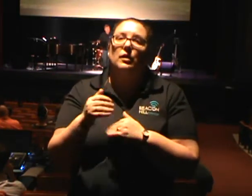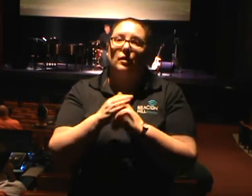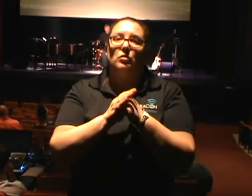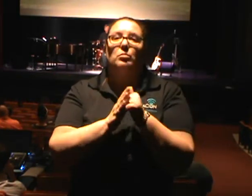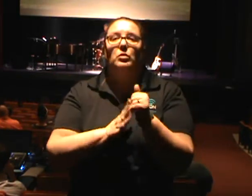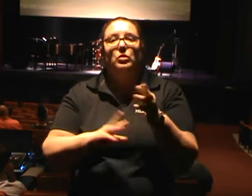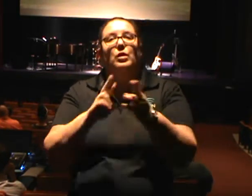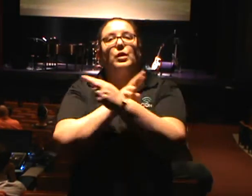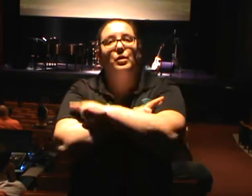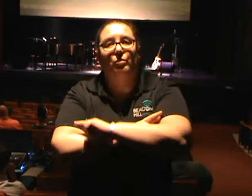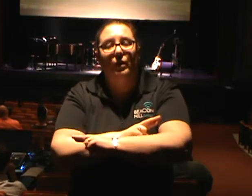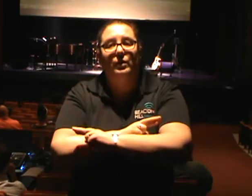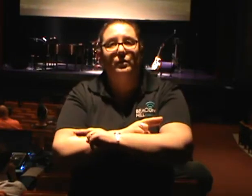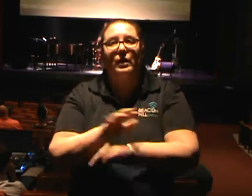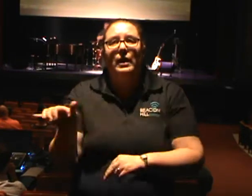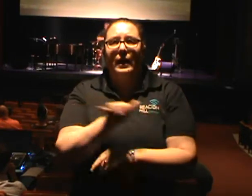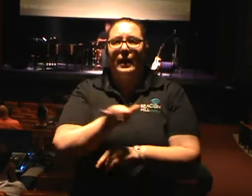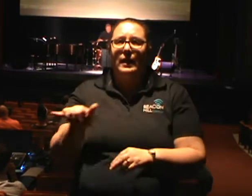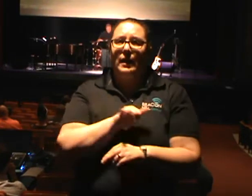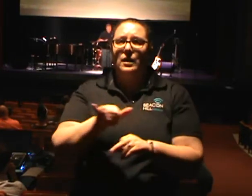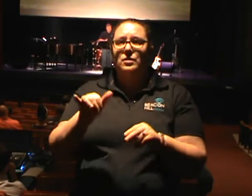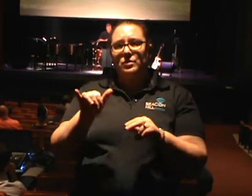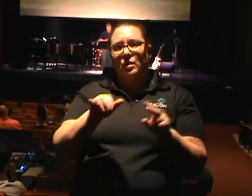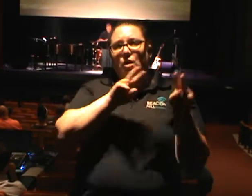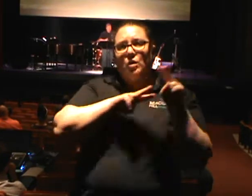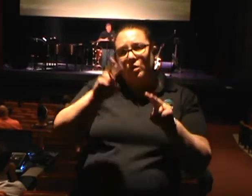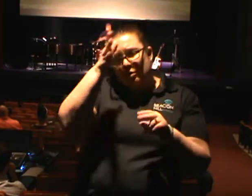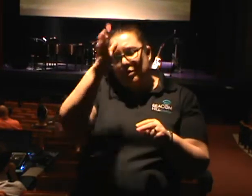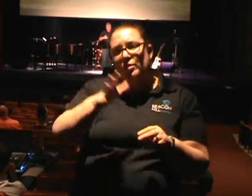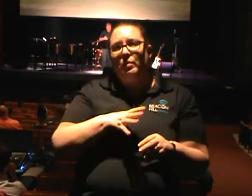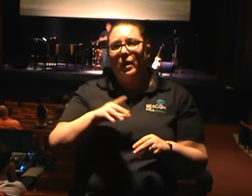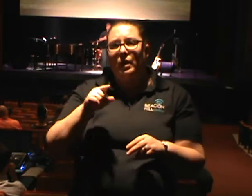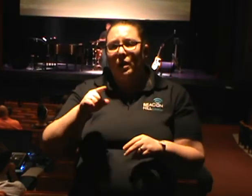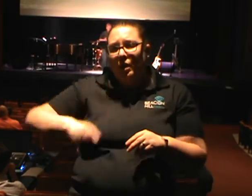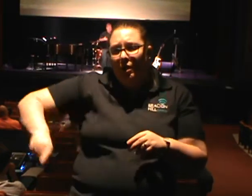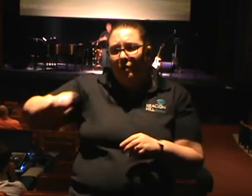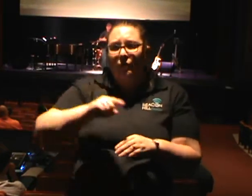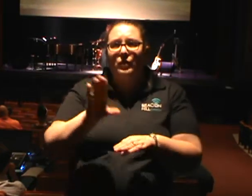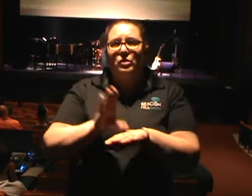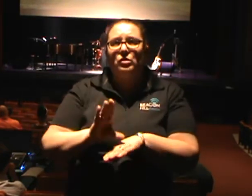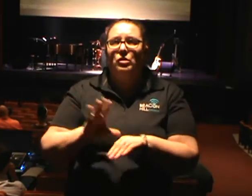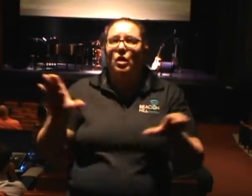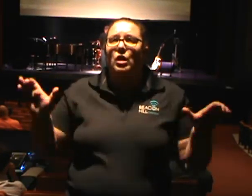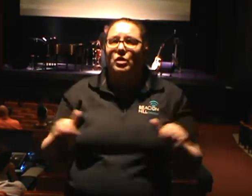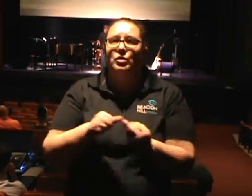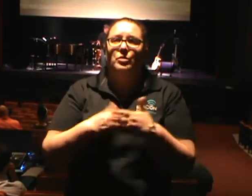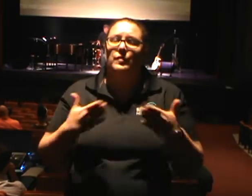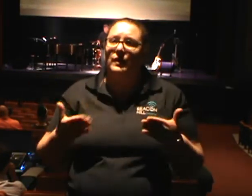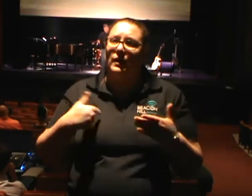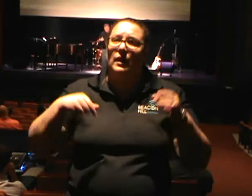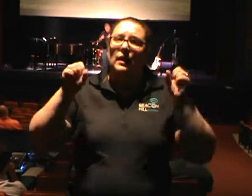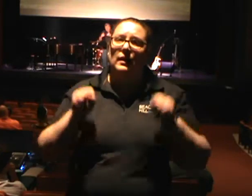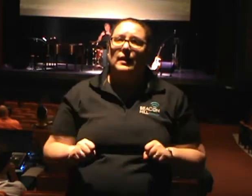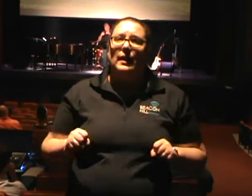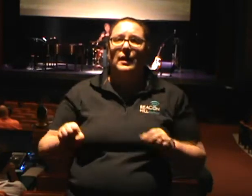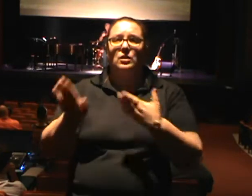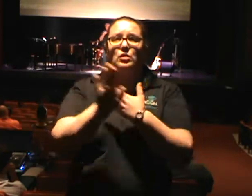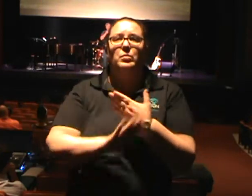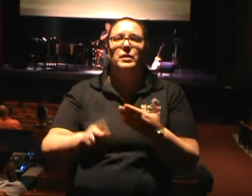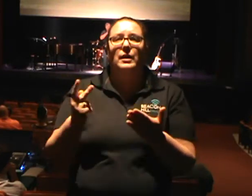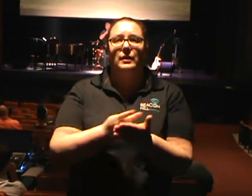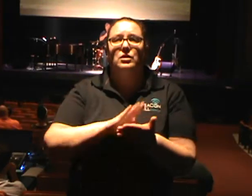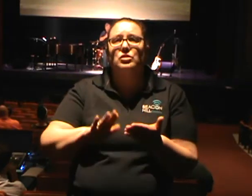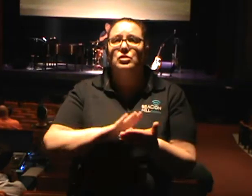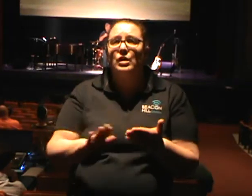flock, I do everything that I can to protect the sheep that God has given me. I care